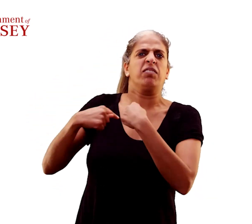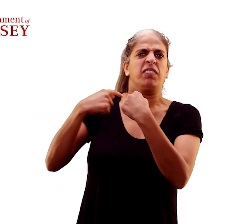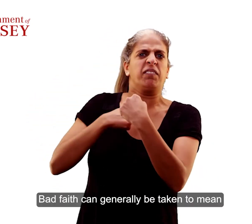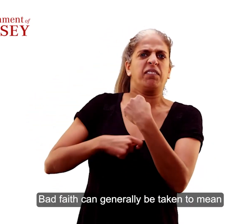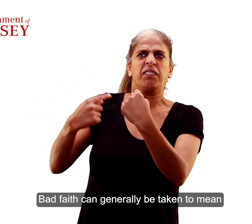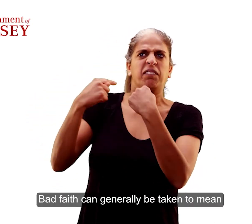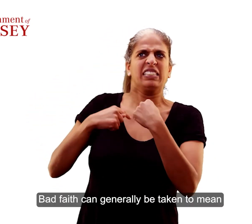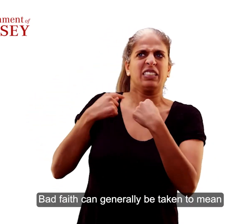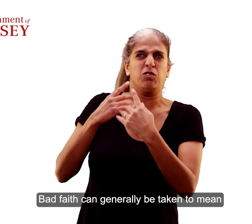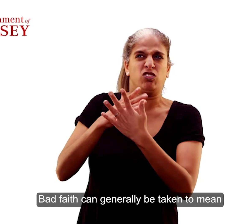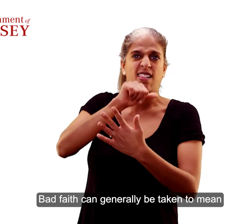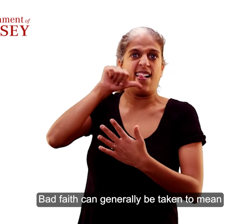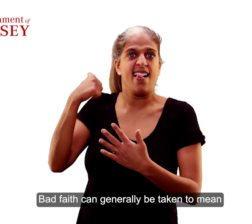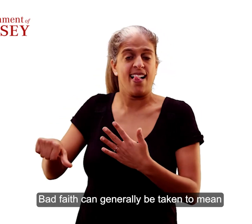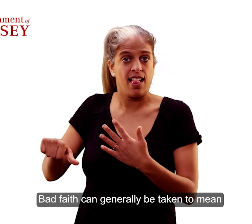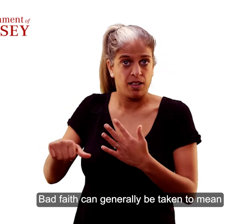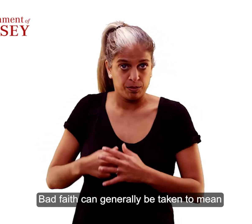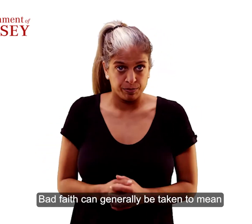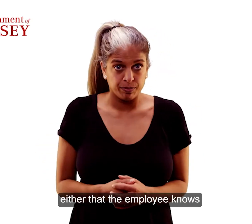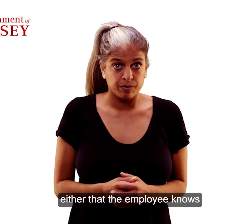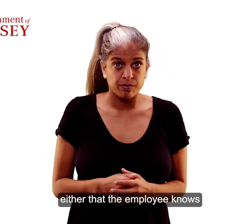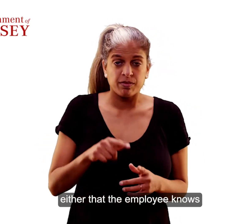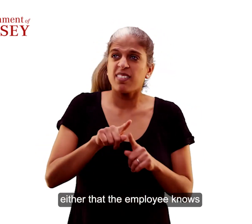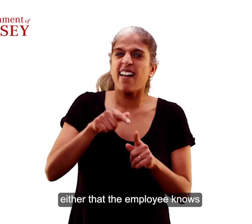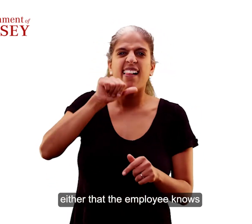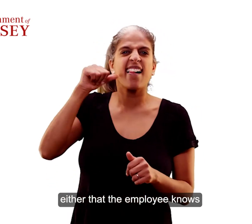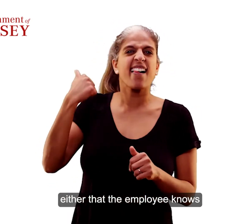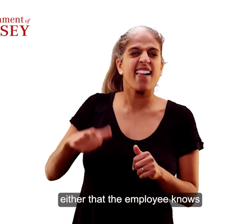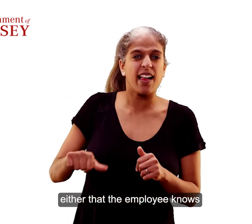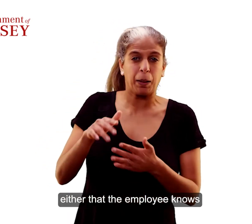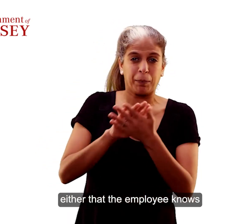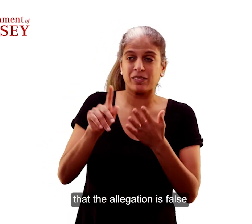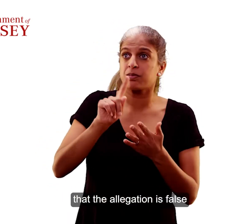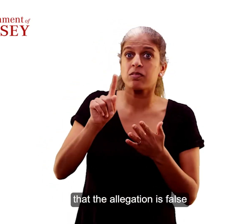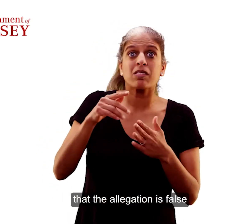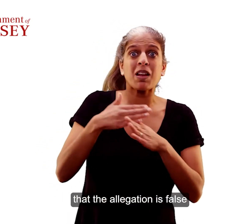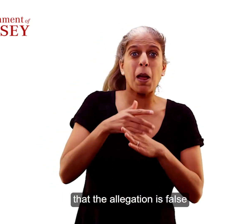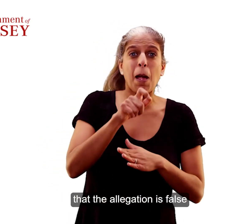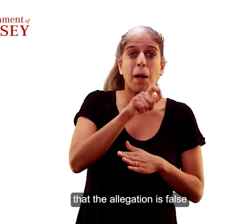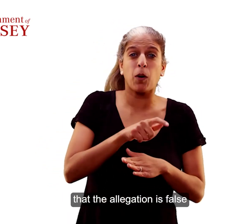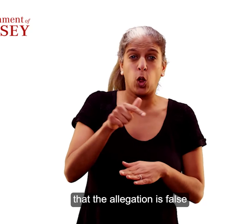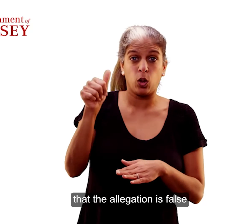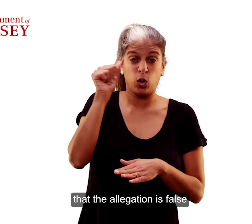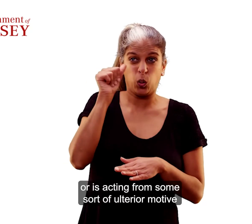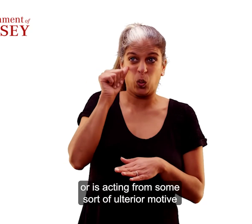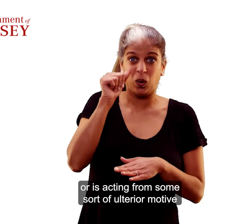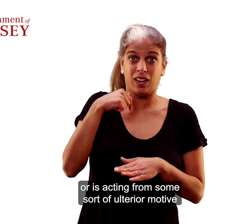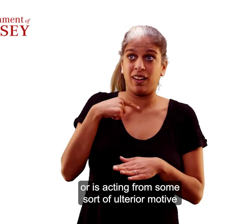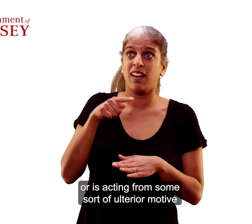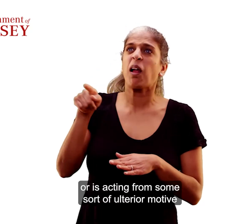Bad faith can generally be taken to mean either that the employee knows that the allegation is false or is acting from some